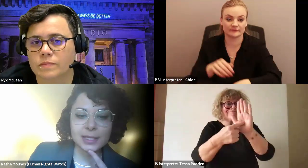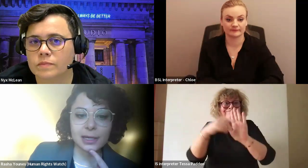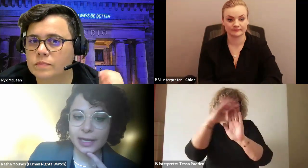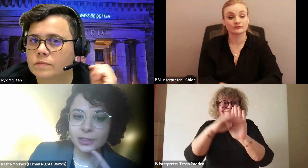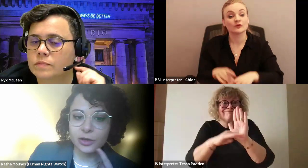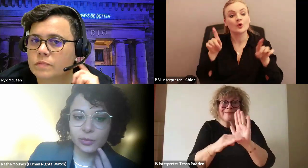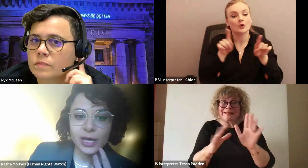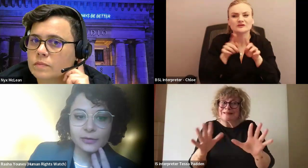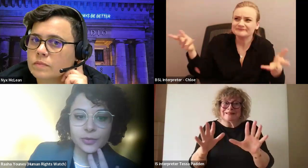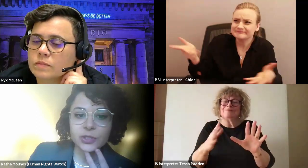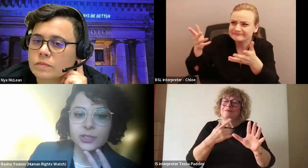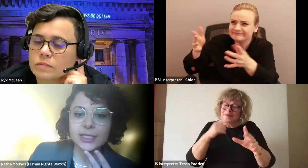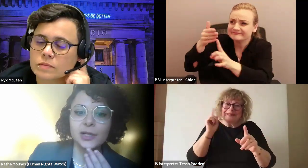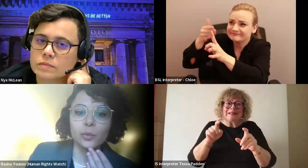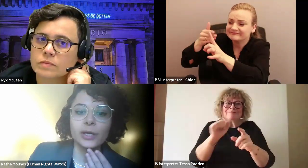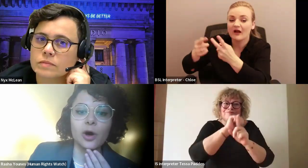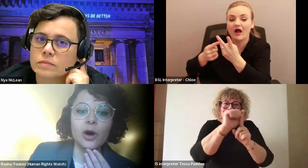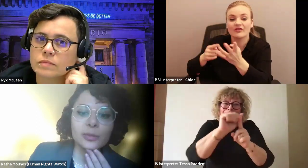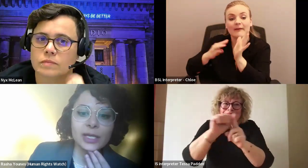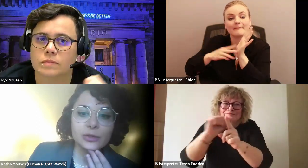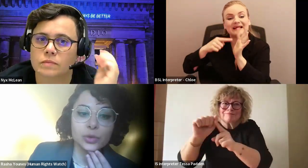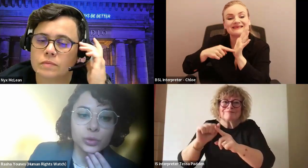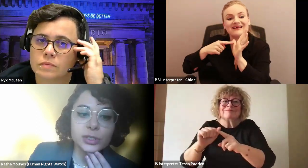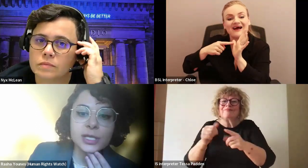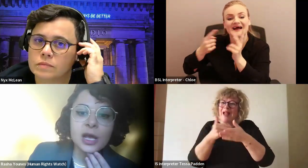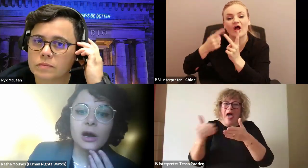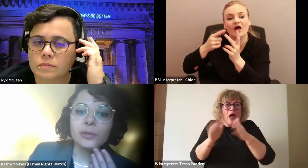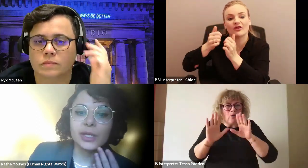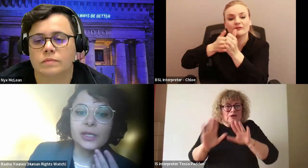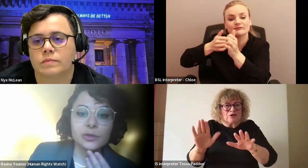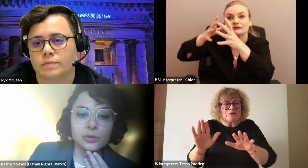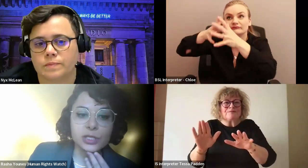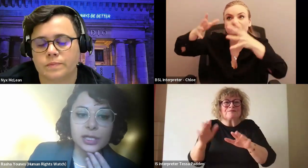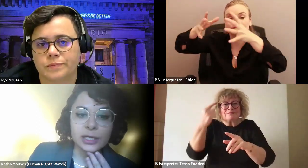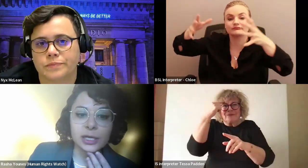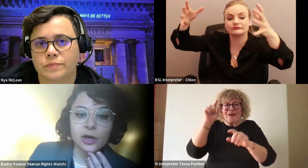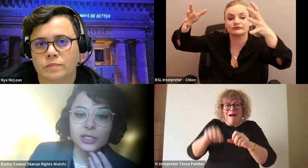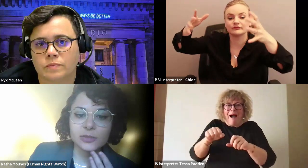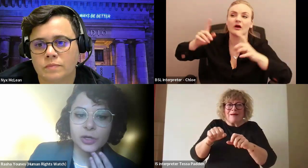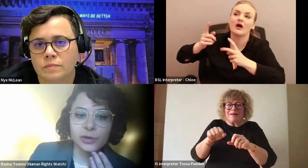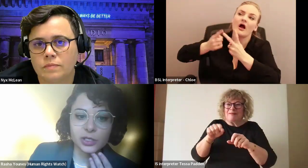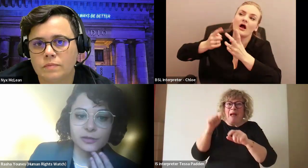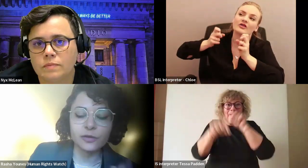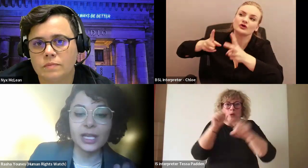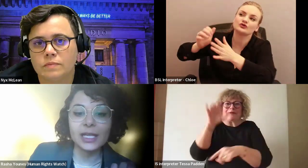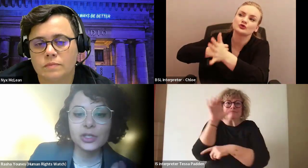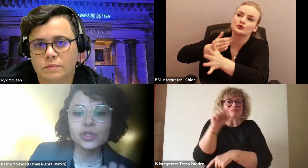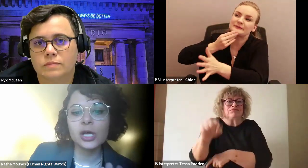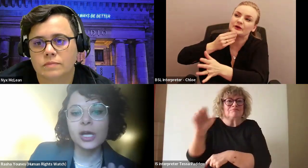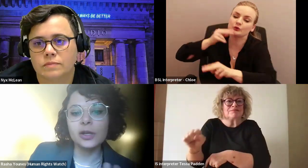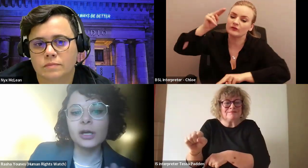urge Meta and other platforms to detail what automated tools are being used in content moderation